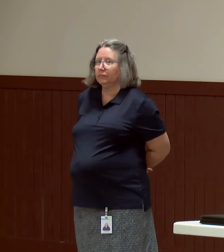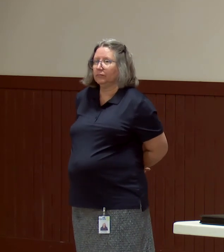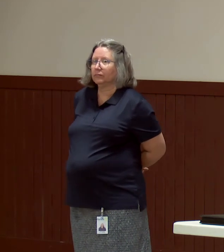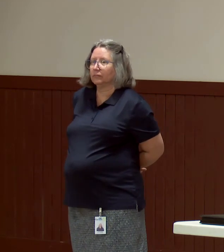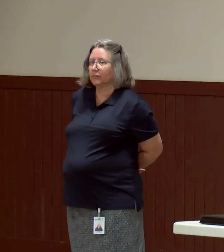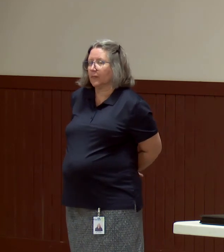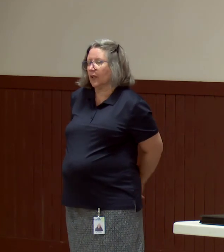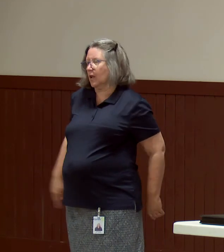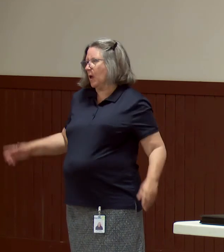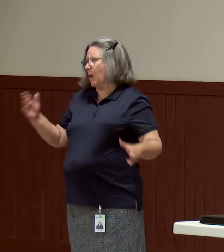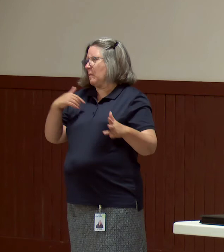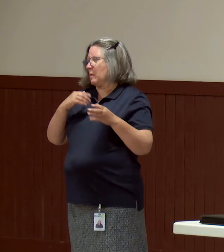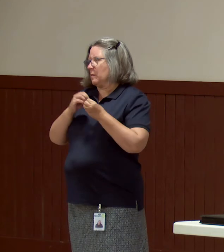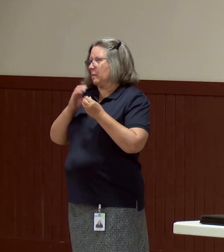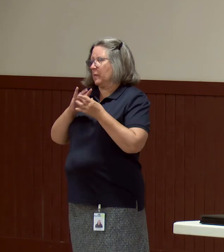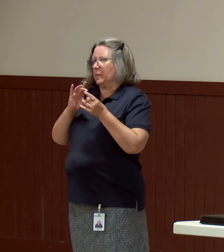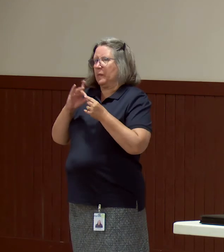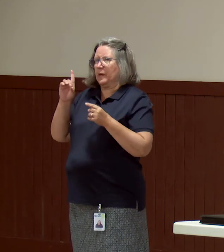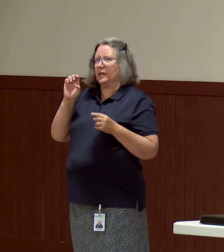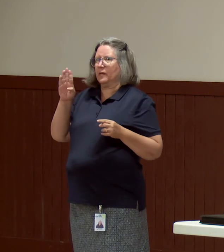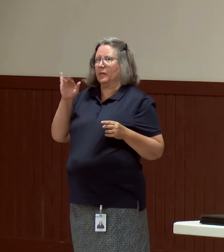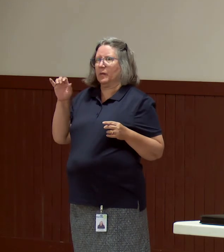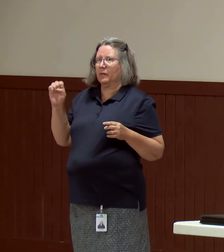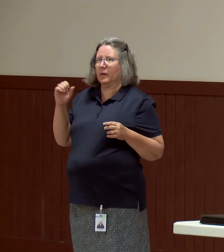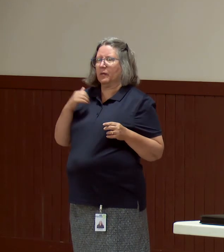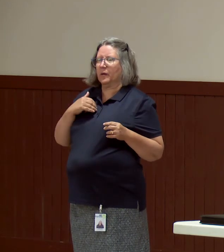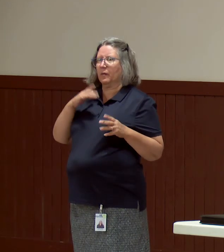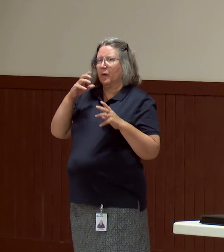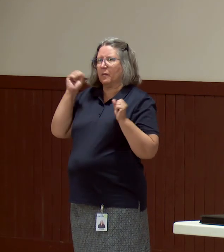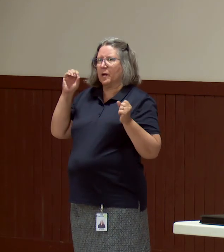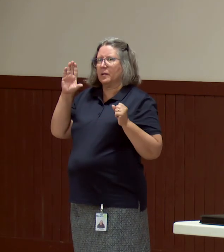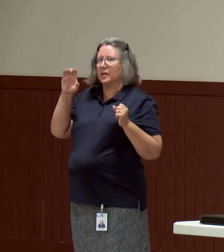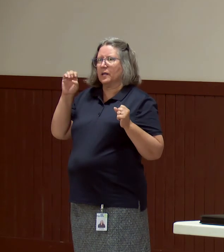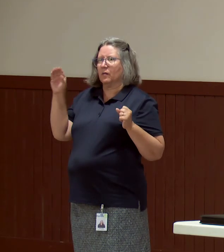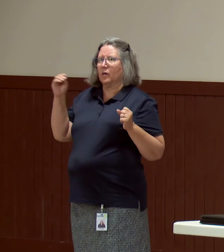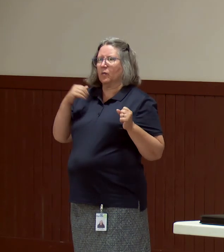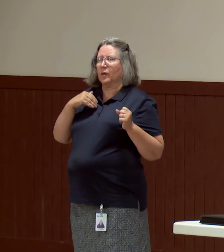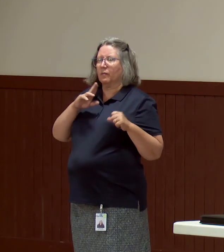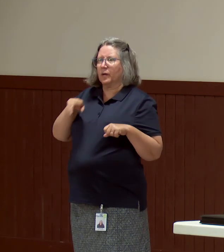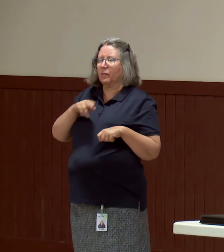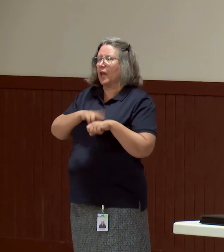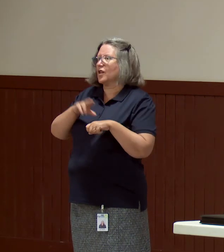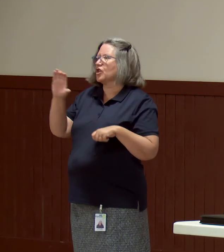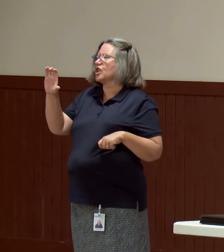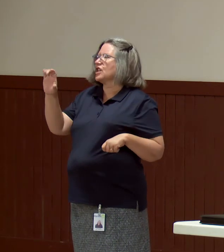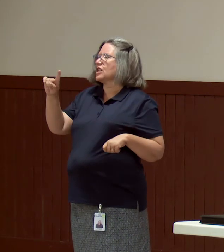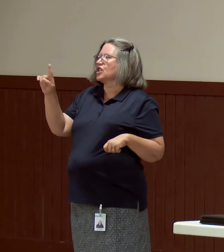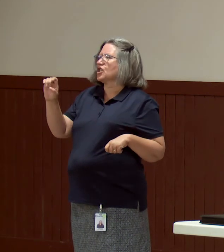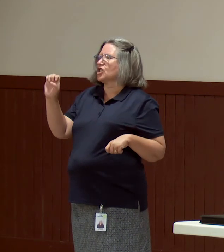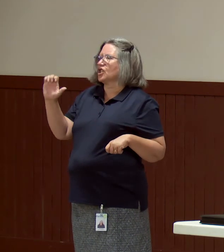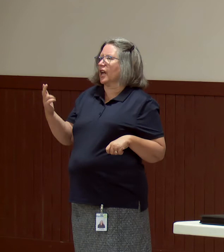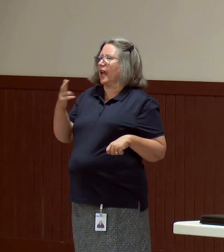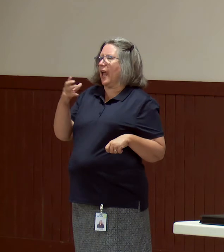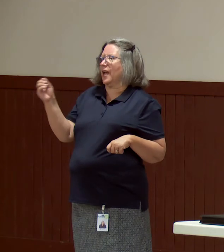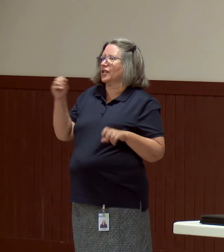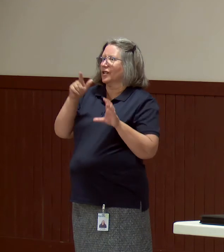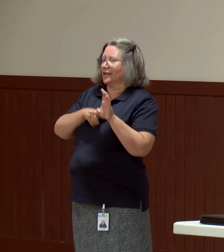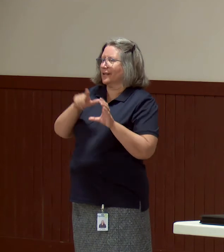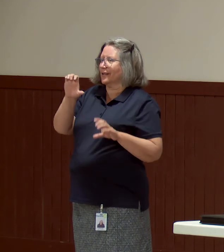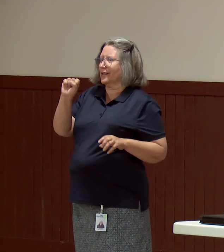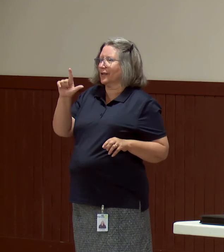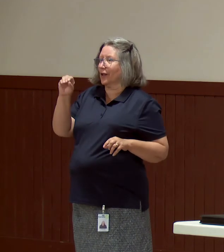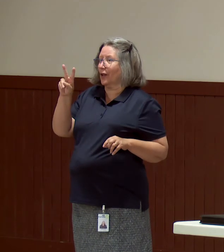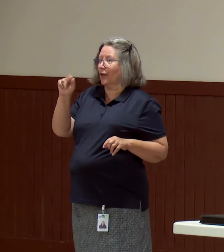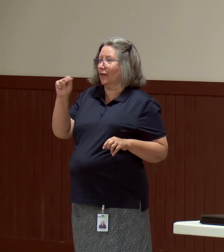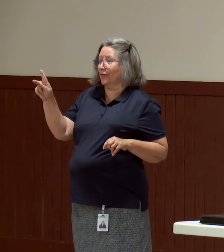I have more of a comment. I'm Dr. Cecilia Rakusek, the President and CEO of the National Czech and Slovak Museum and Library. And I'm here really on behalf